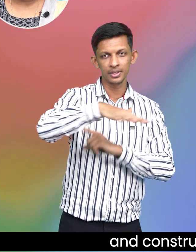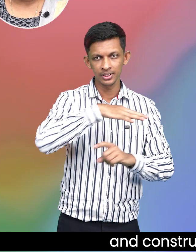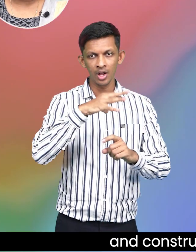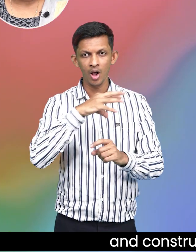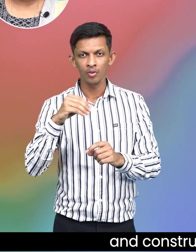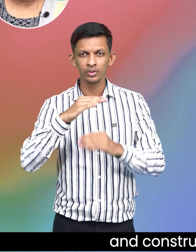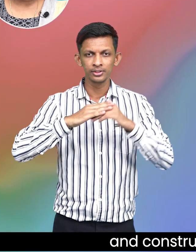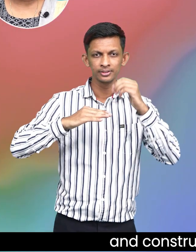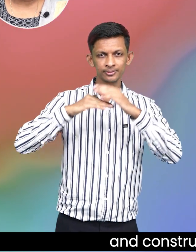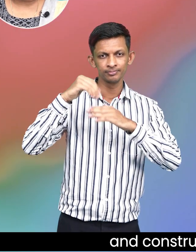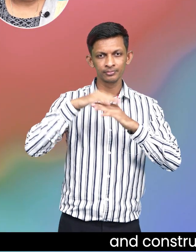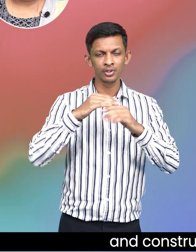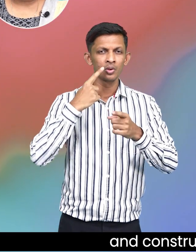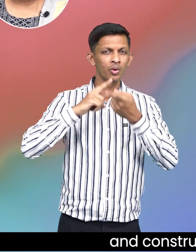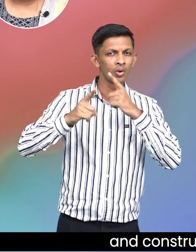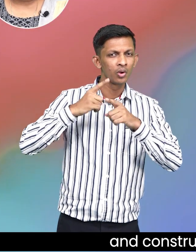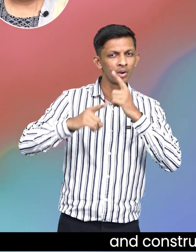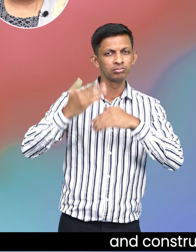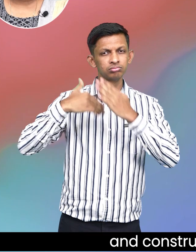construction sites are also common.